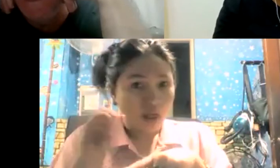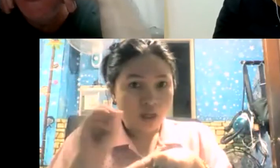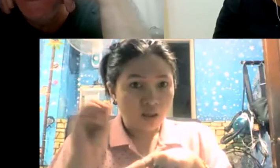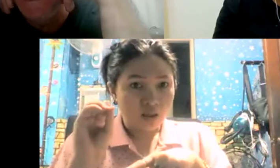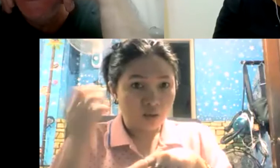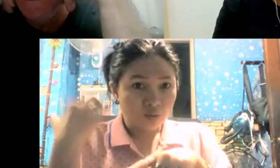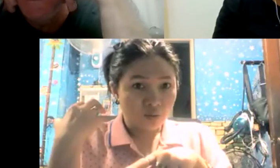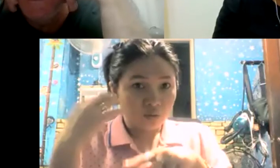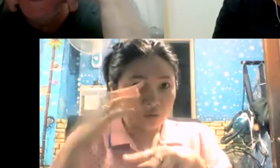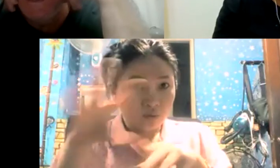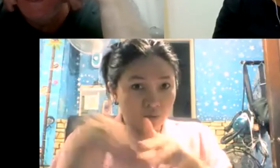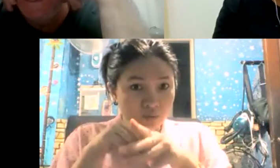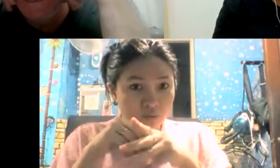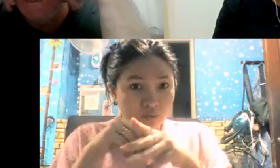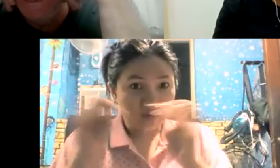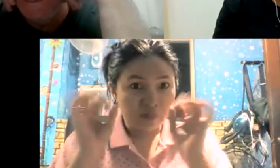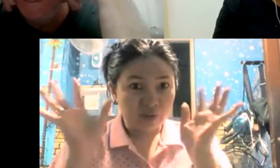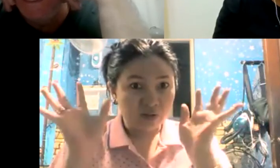then dominant,